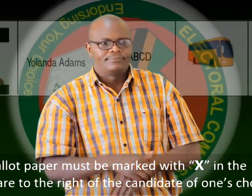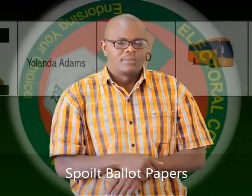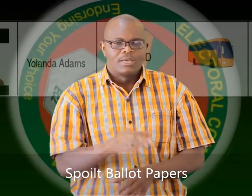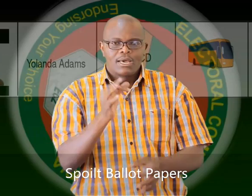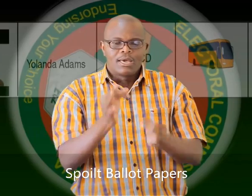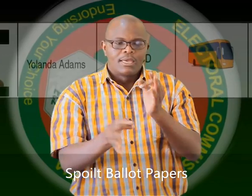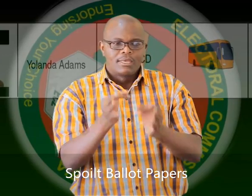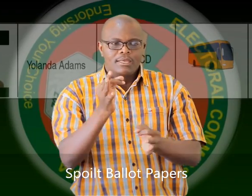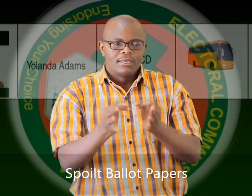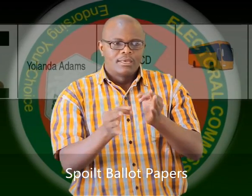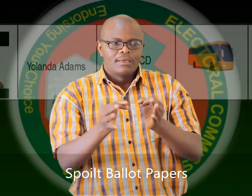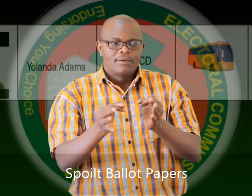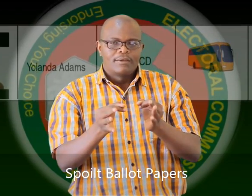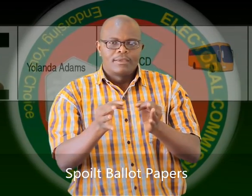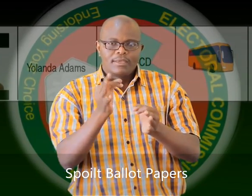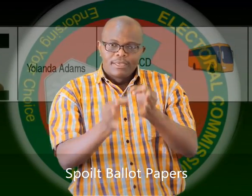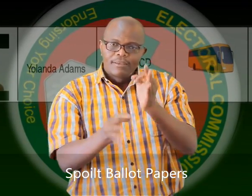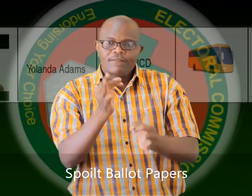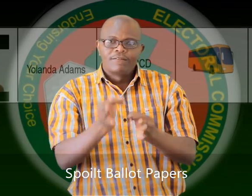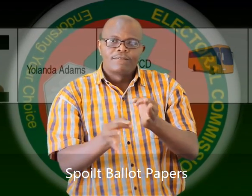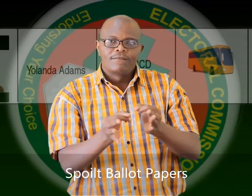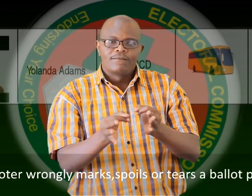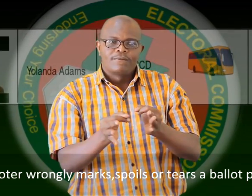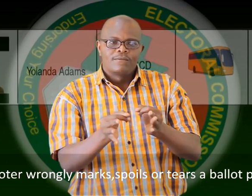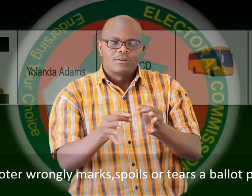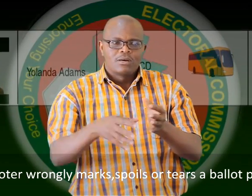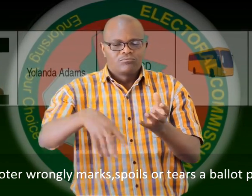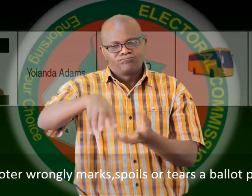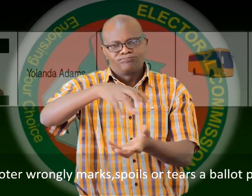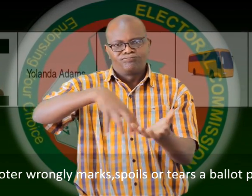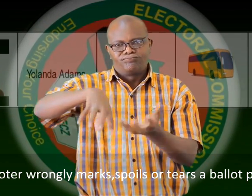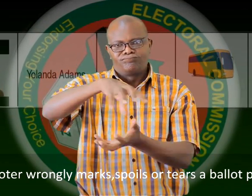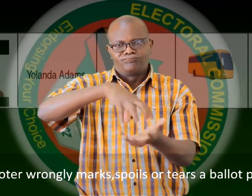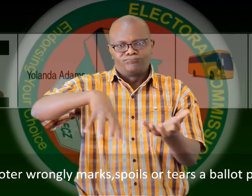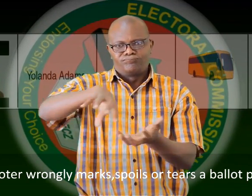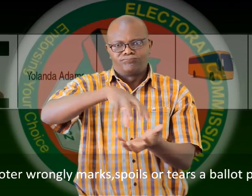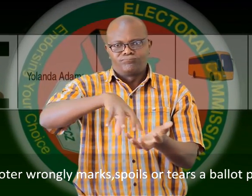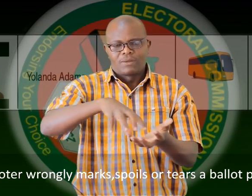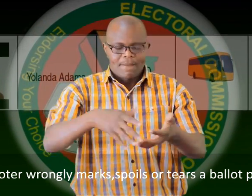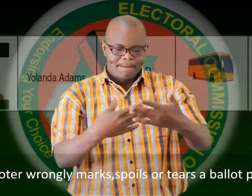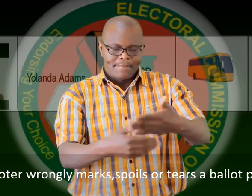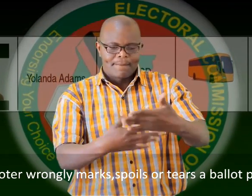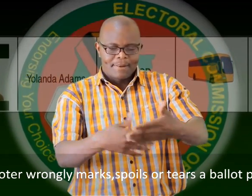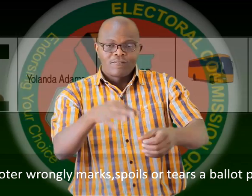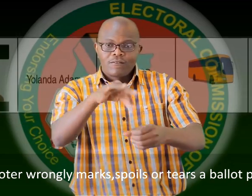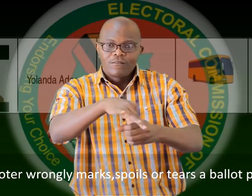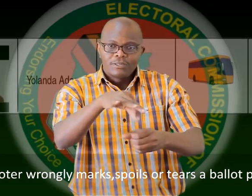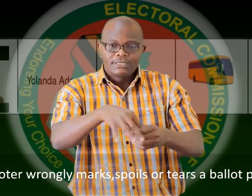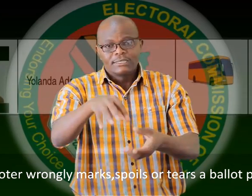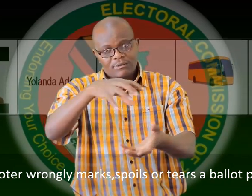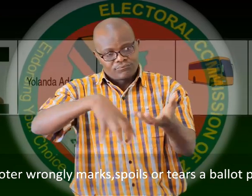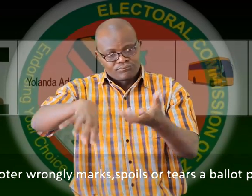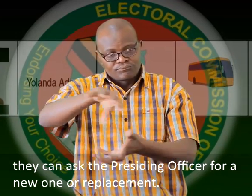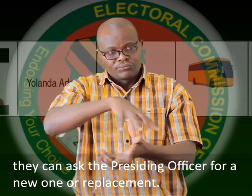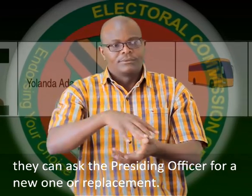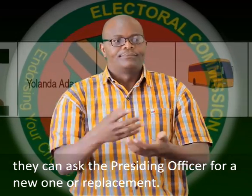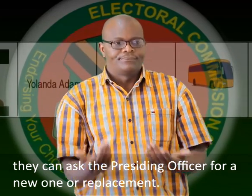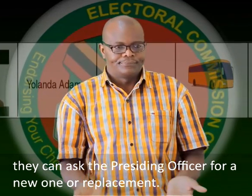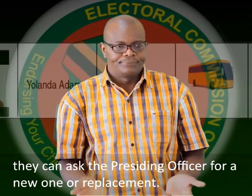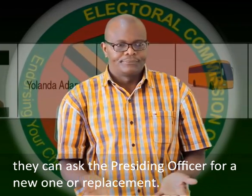Spoiled ballot papers. If a voter wrongly marks, spoils, or tears a ballot paper, they can ask the